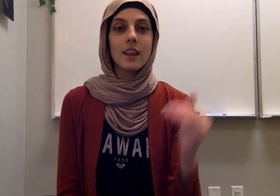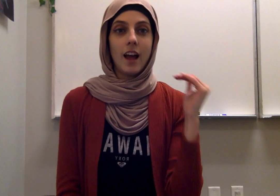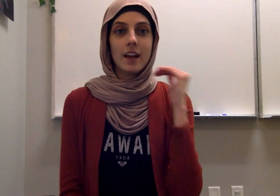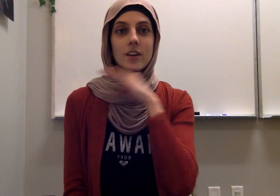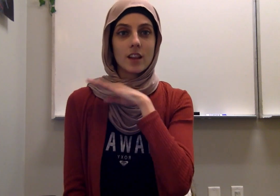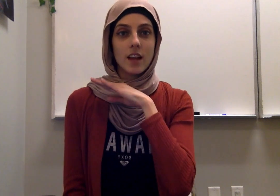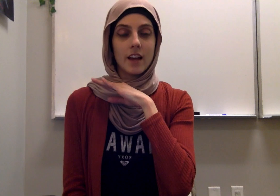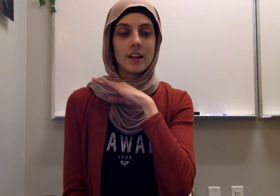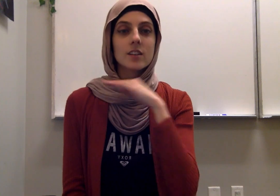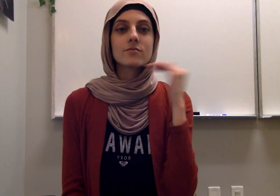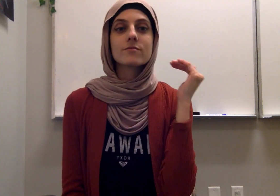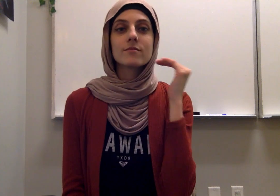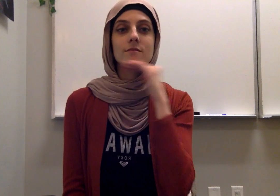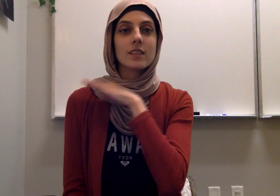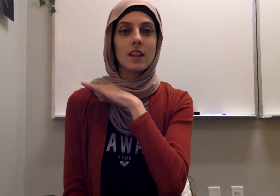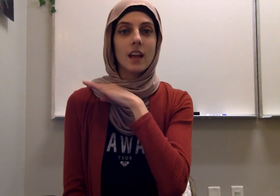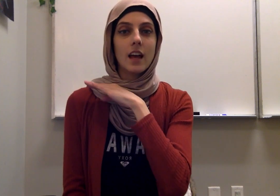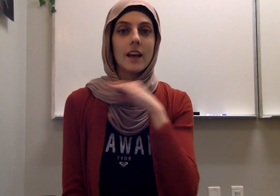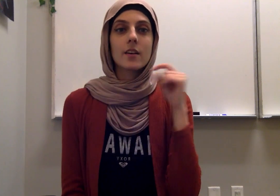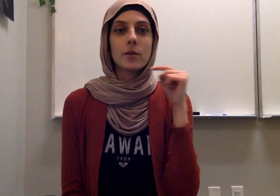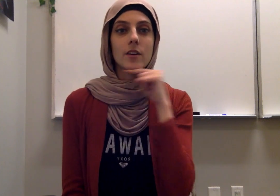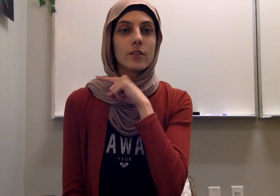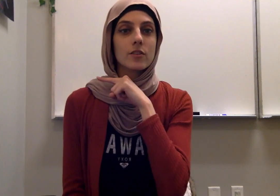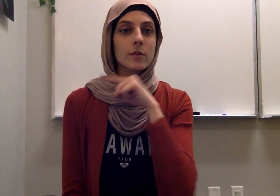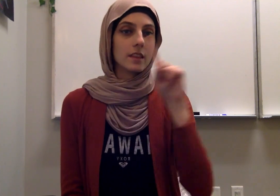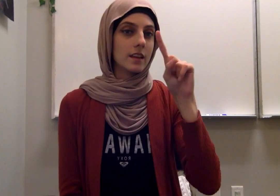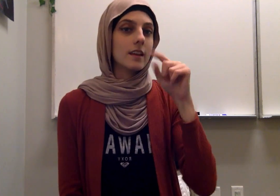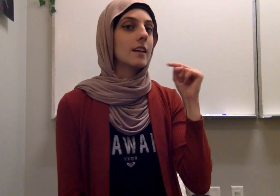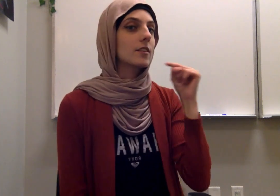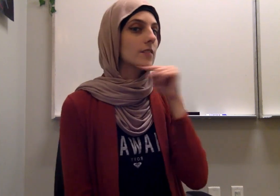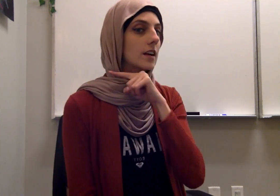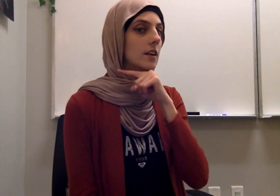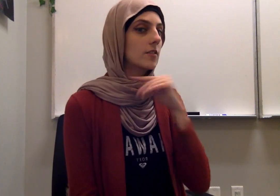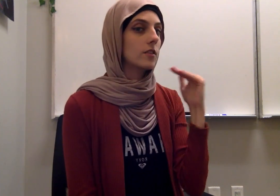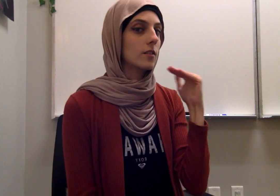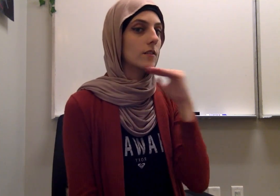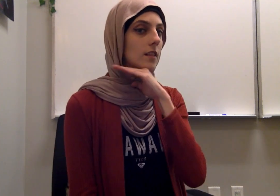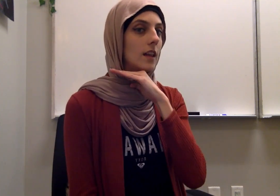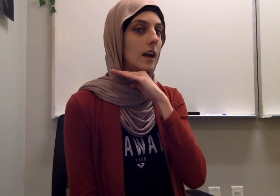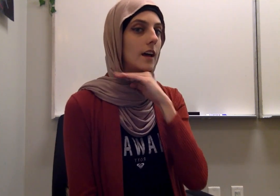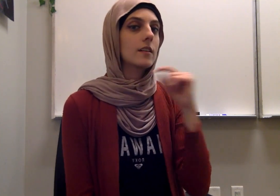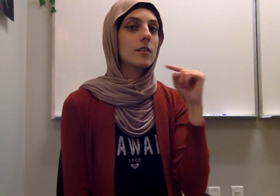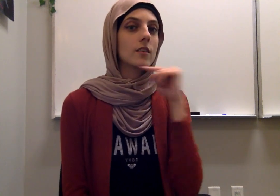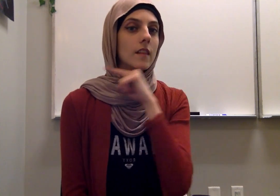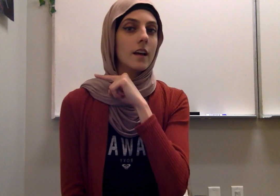Lie or liar. Lie, or you can do it with the index finger. So lie or lie.